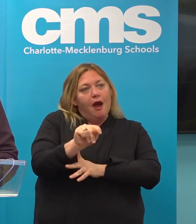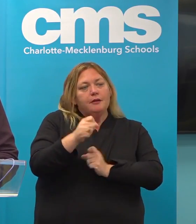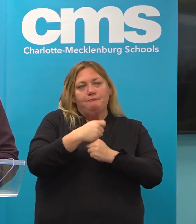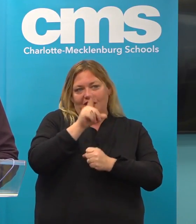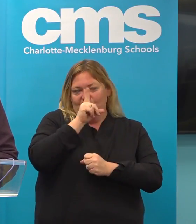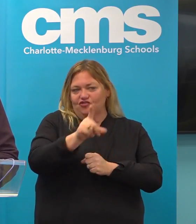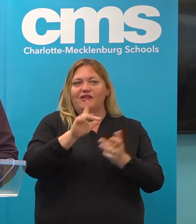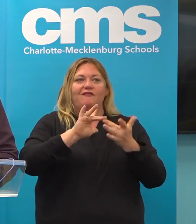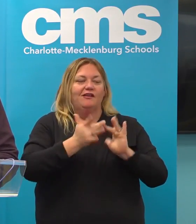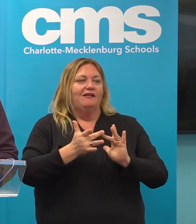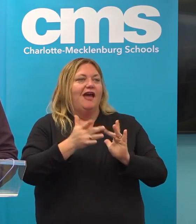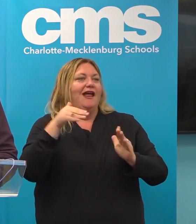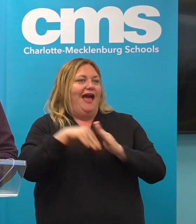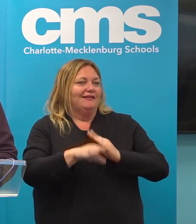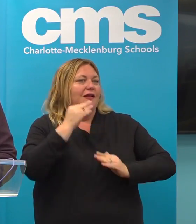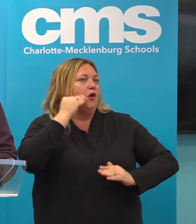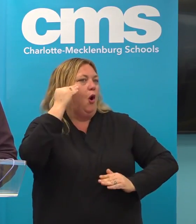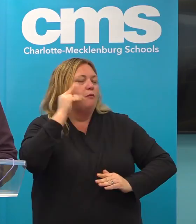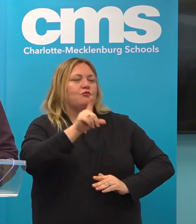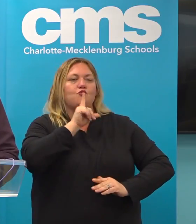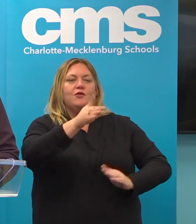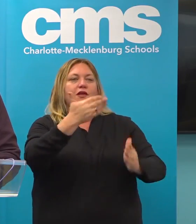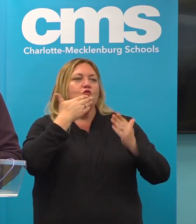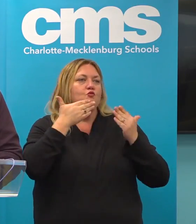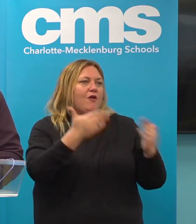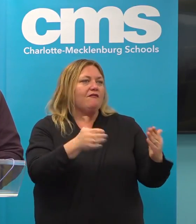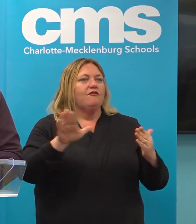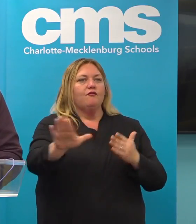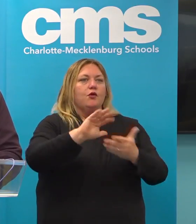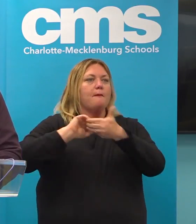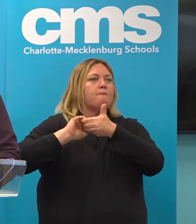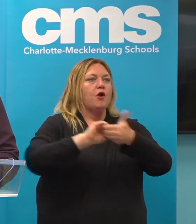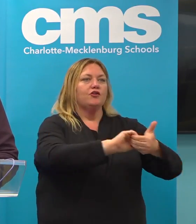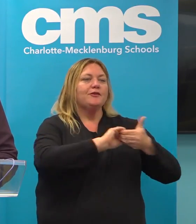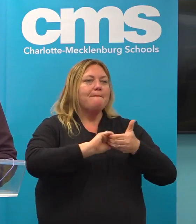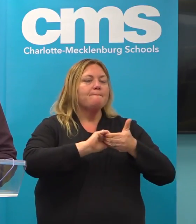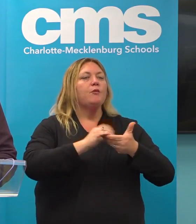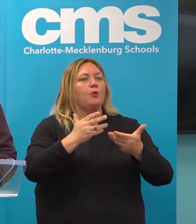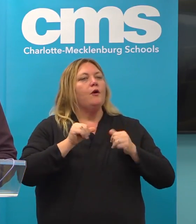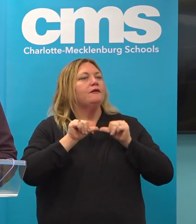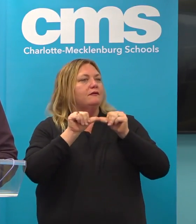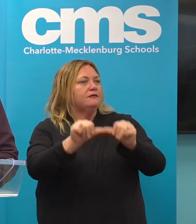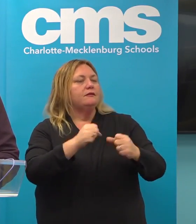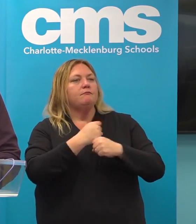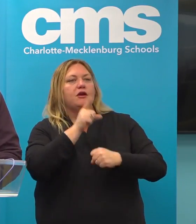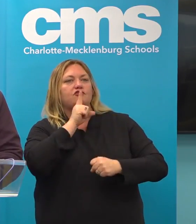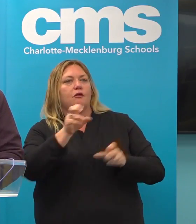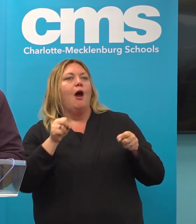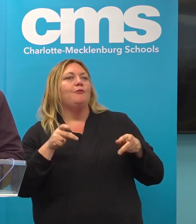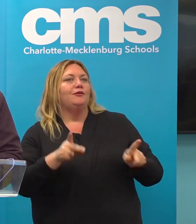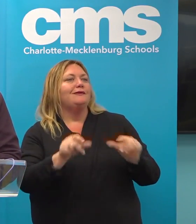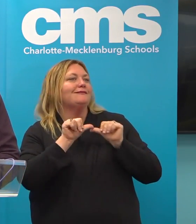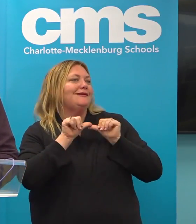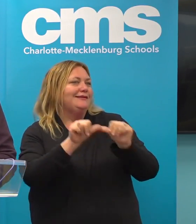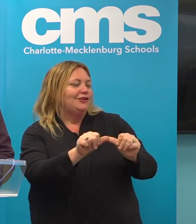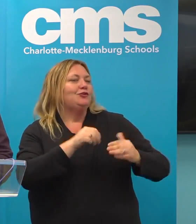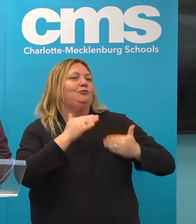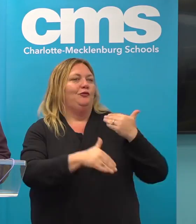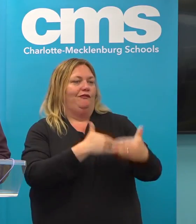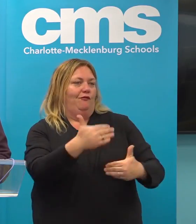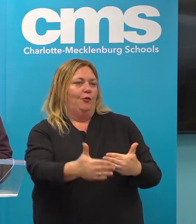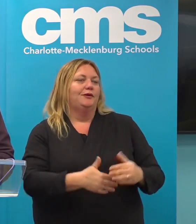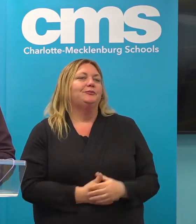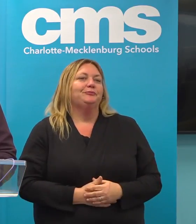internet access at home. So we're incredibly grateful for your partnership, and we want to continue to ensure those opportunities continue moving